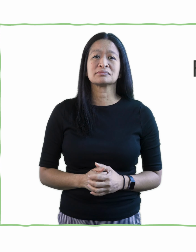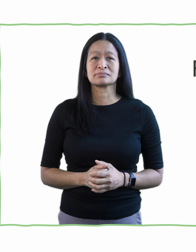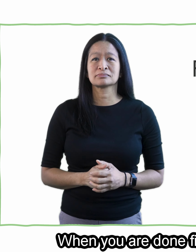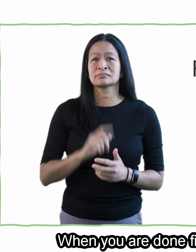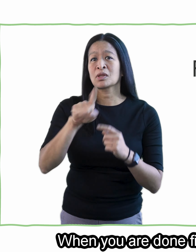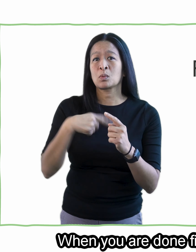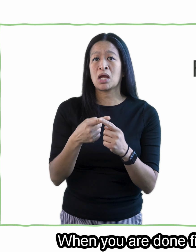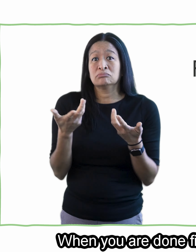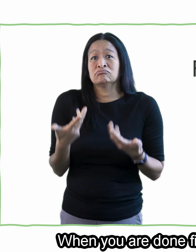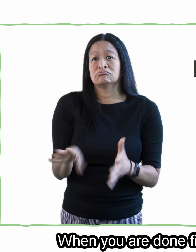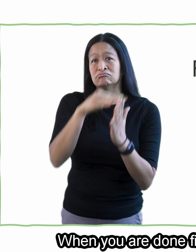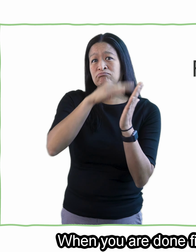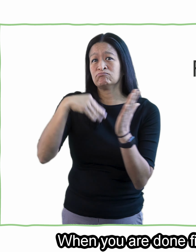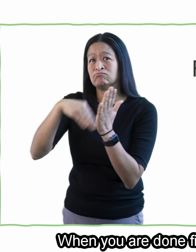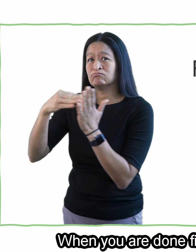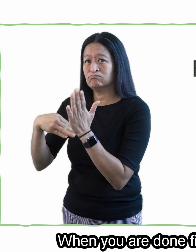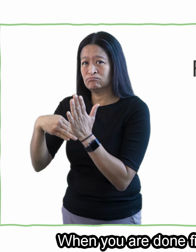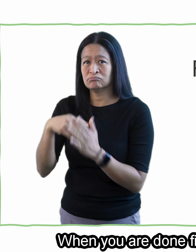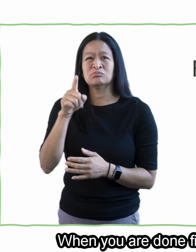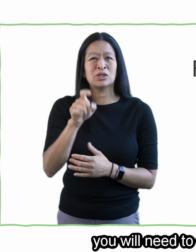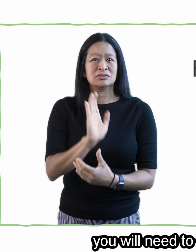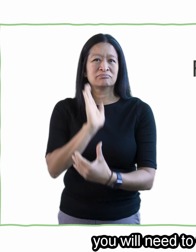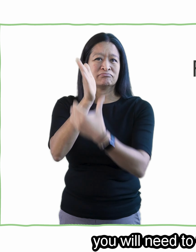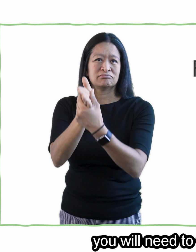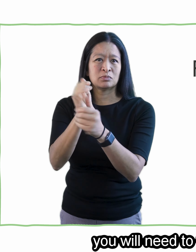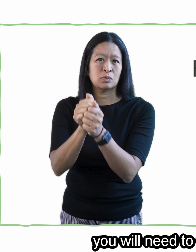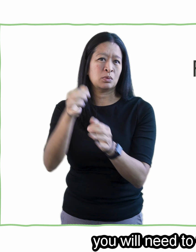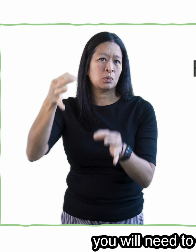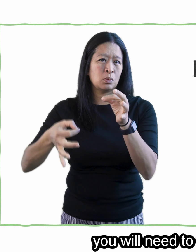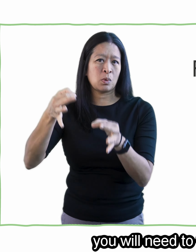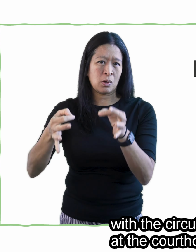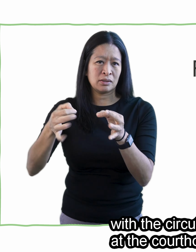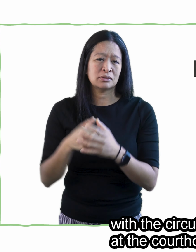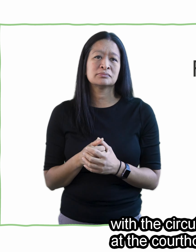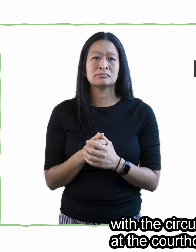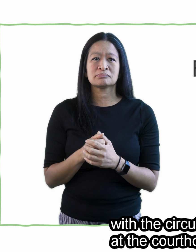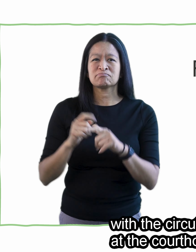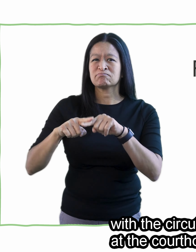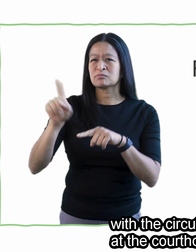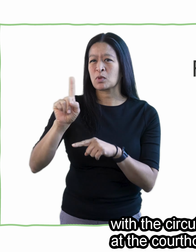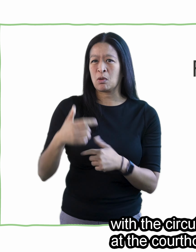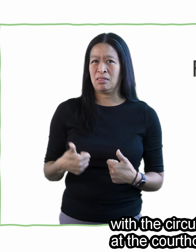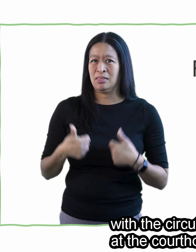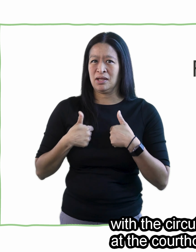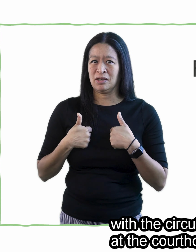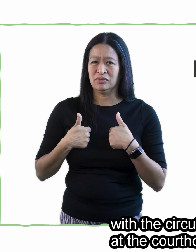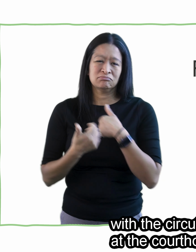When you are done filling out the forms, you will need to file the forms with the circuit clerk at the courthouse in